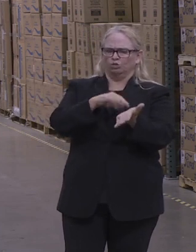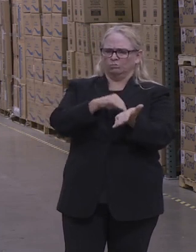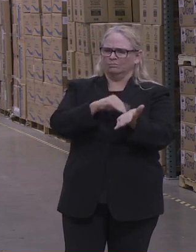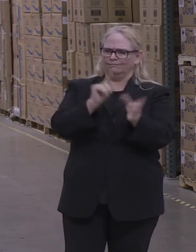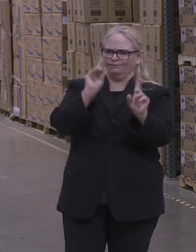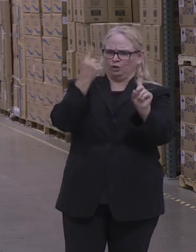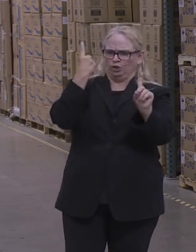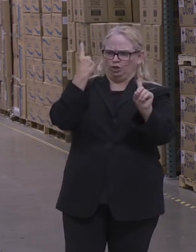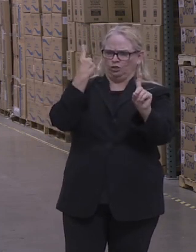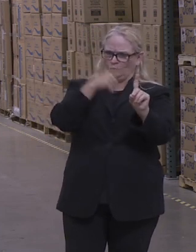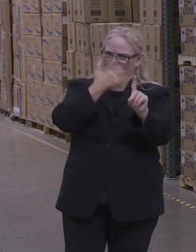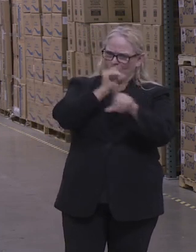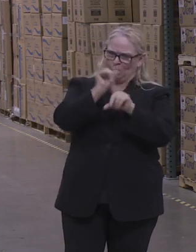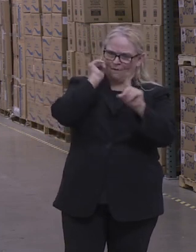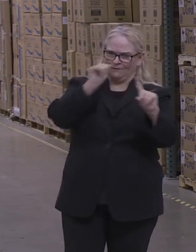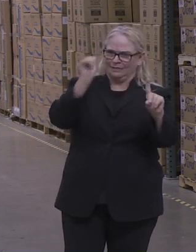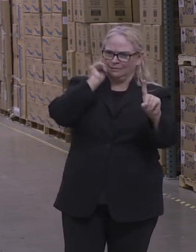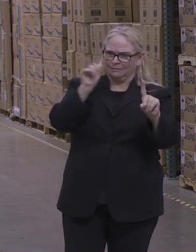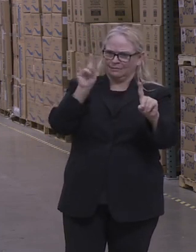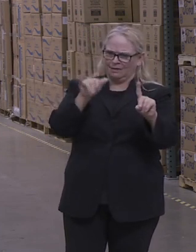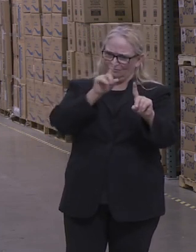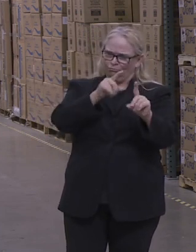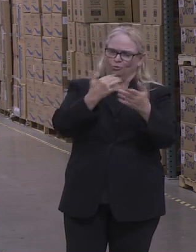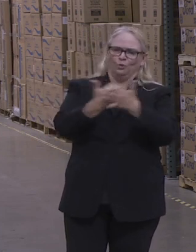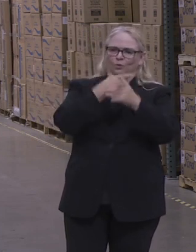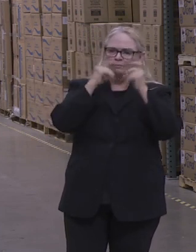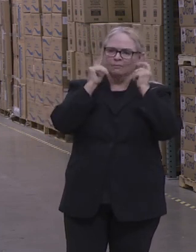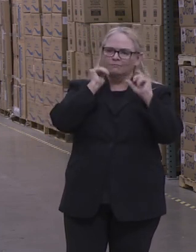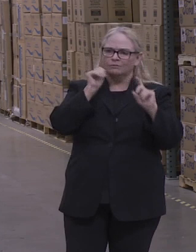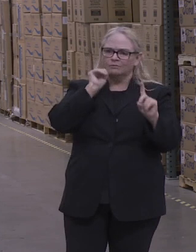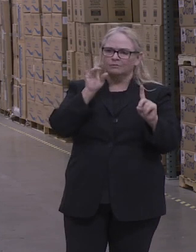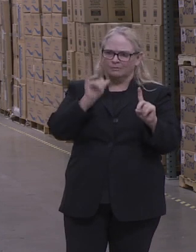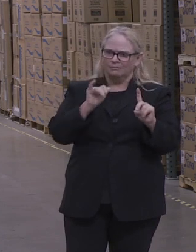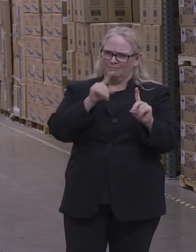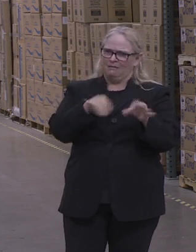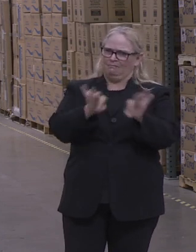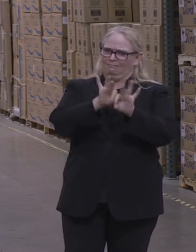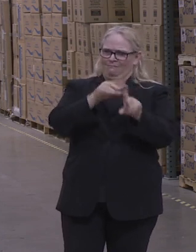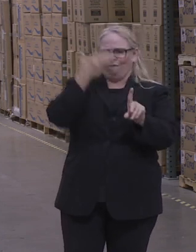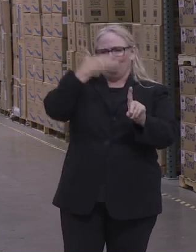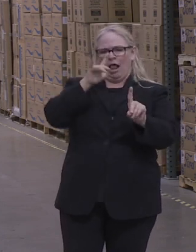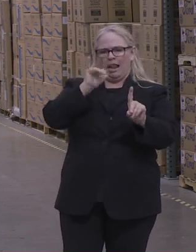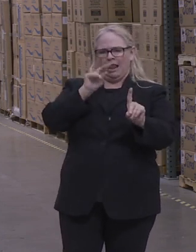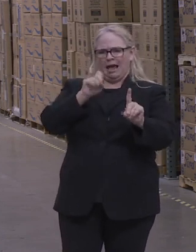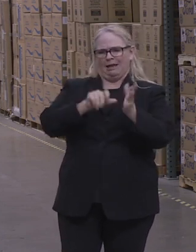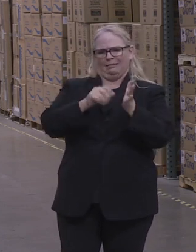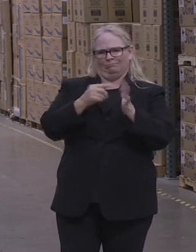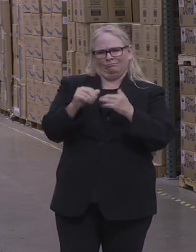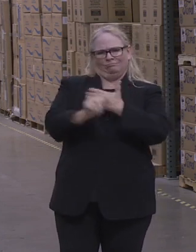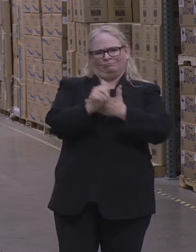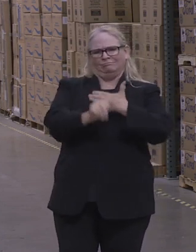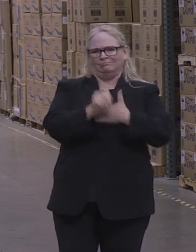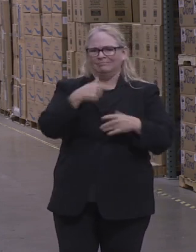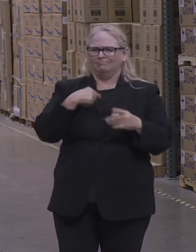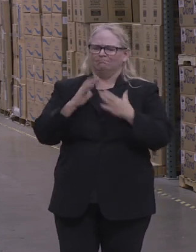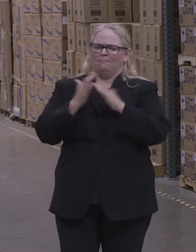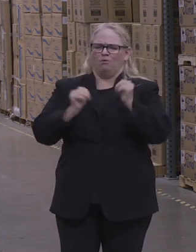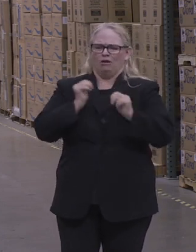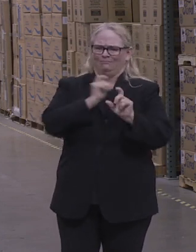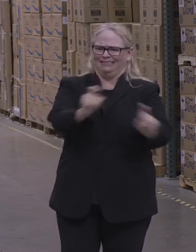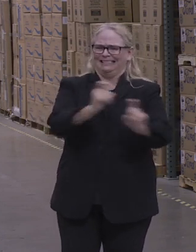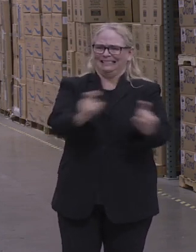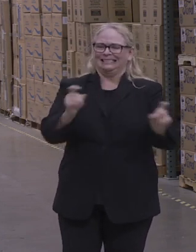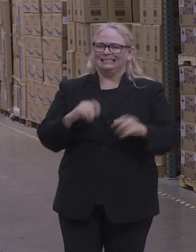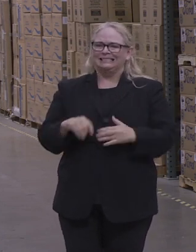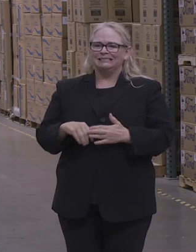I say more aggressive because we haven't been shy in this space, but more aggressive protocols of accountability, because